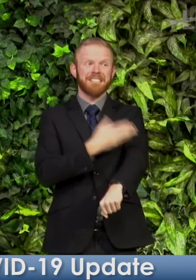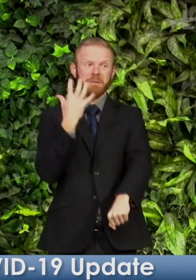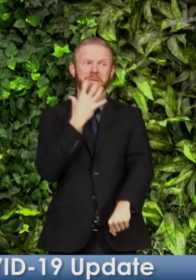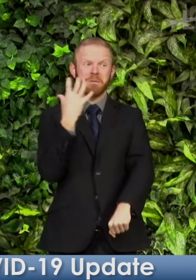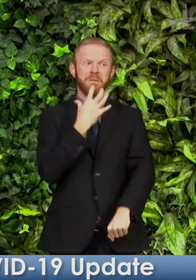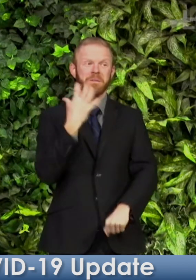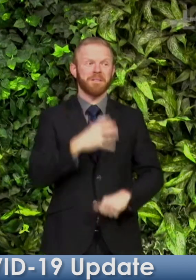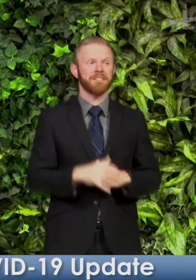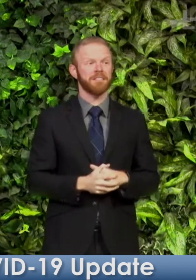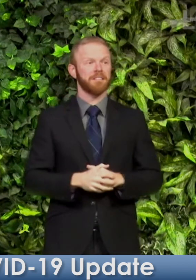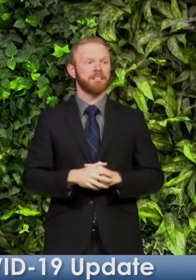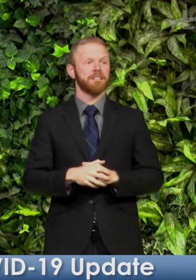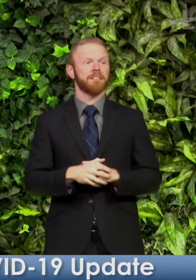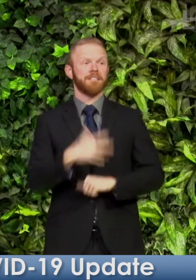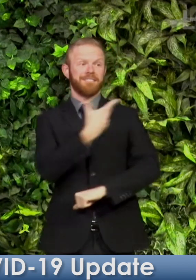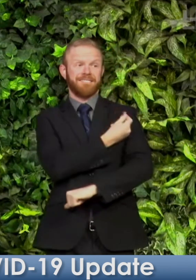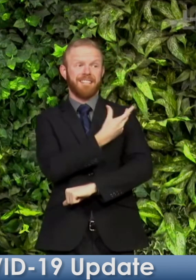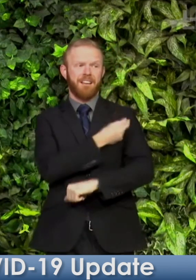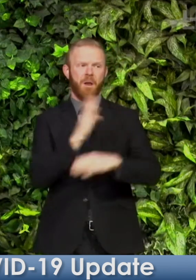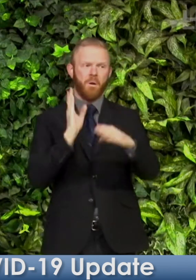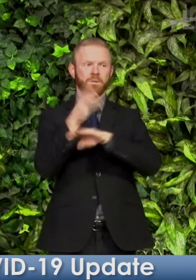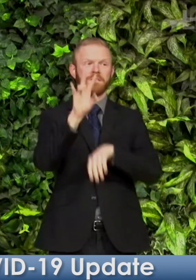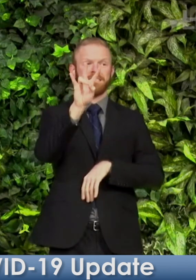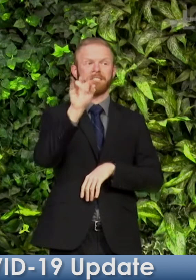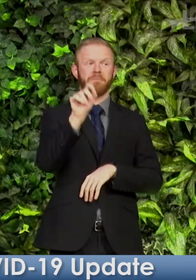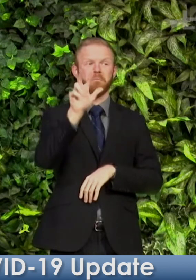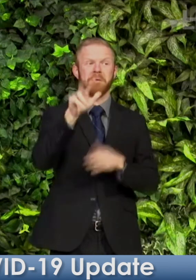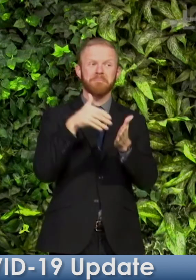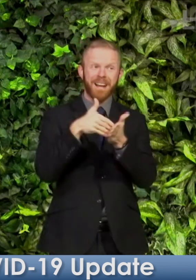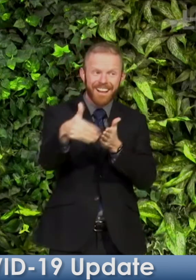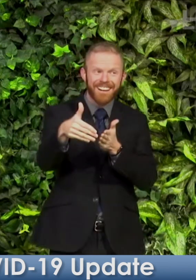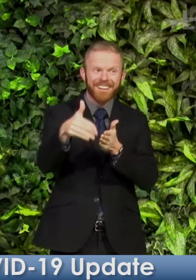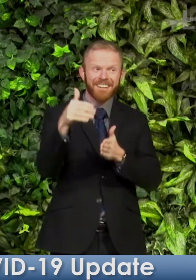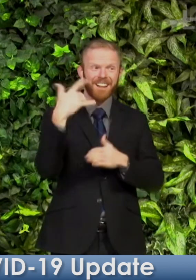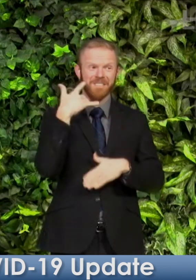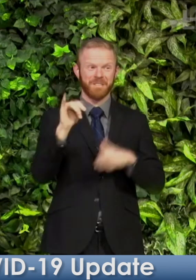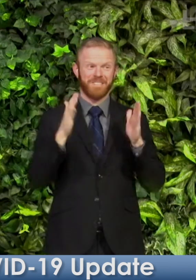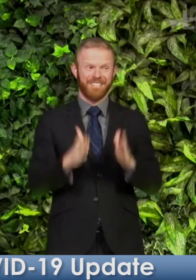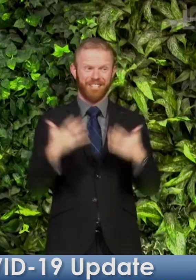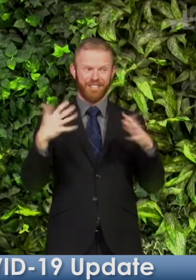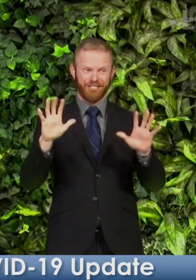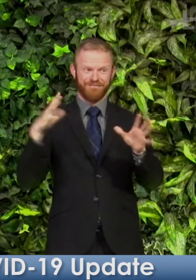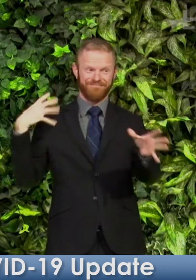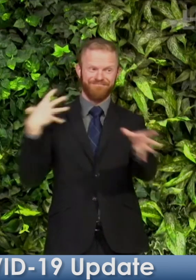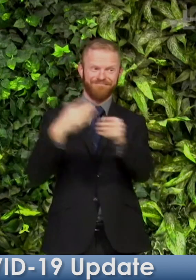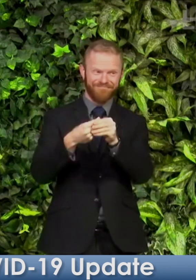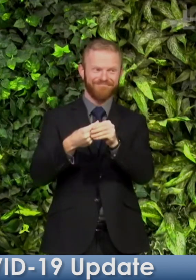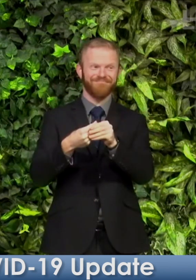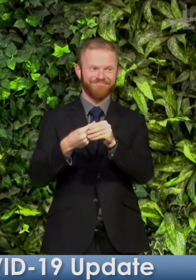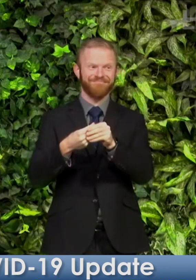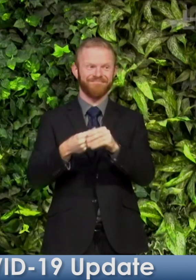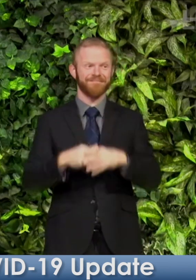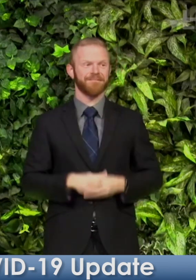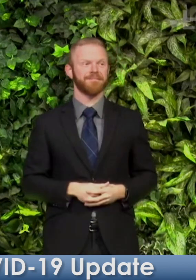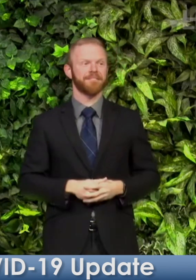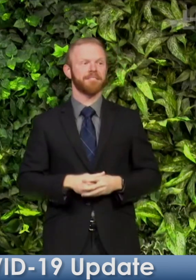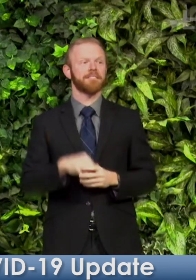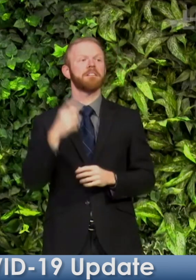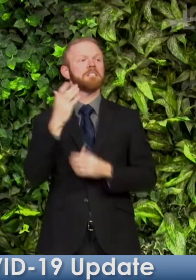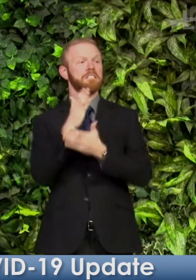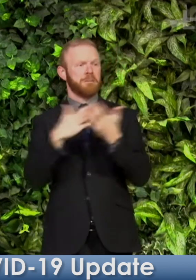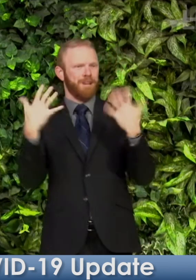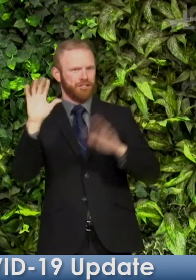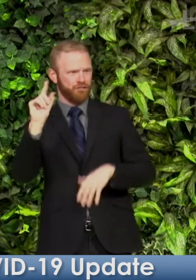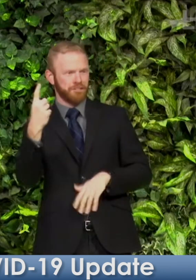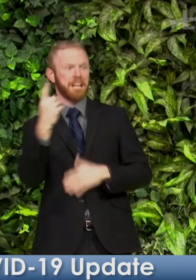million of our Californians have now been vaccinated with doses, first doses, some second doses.